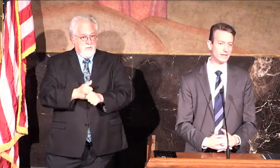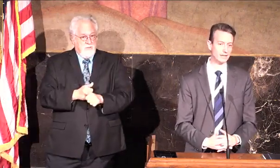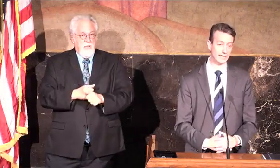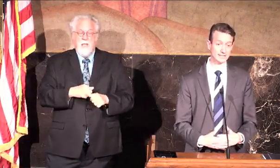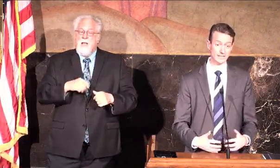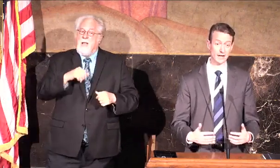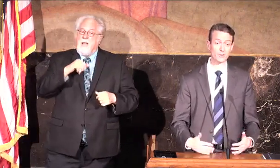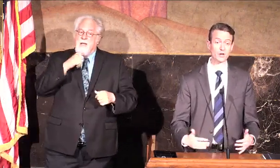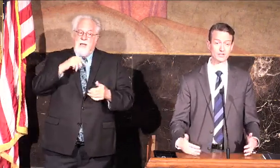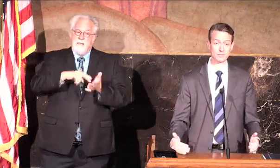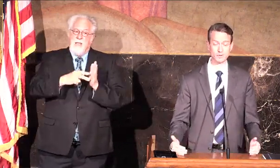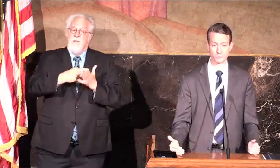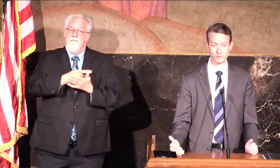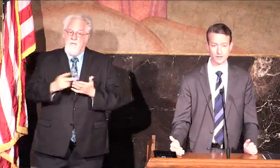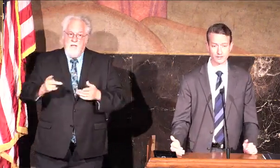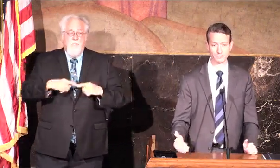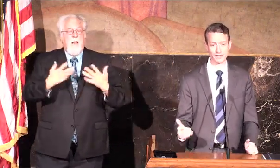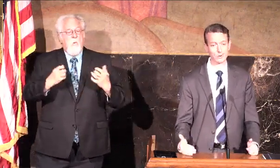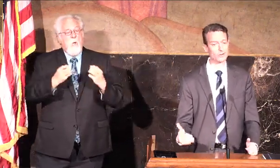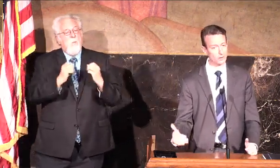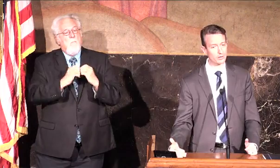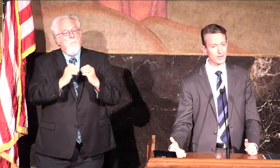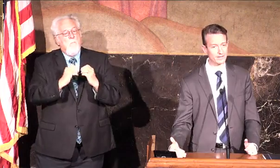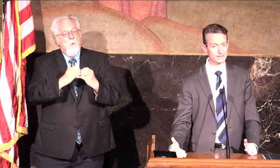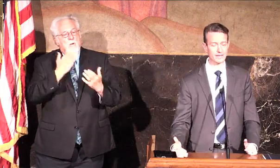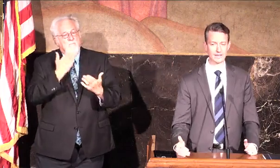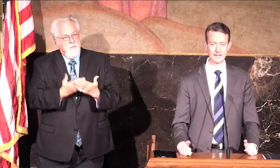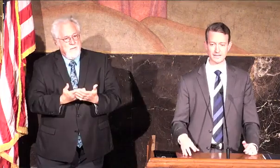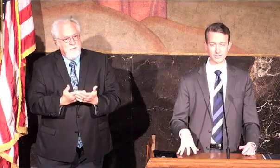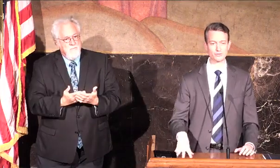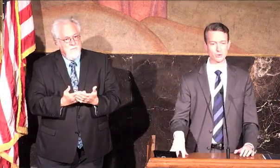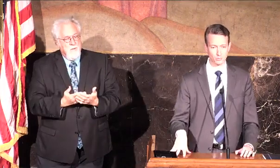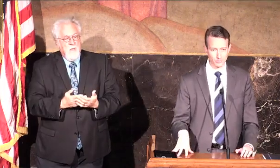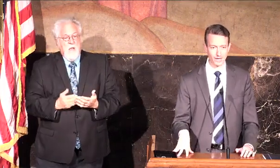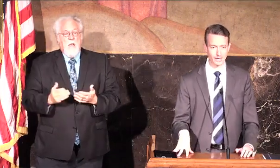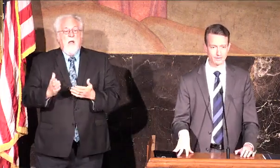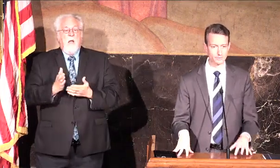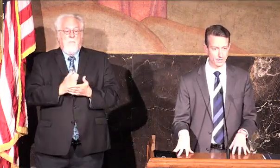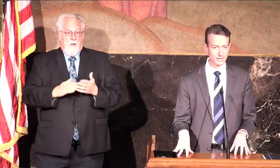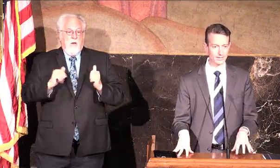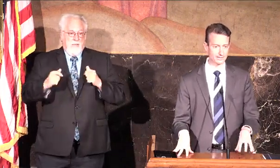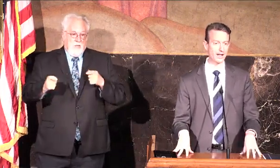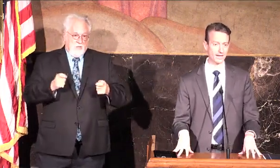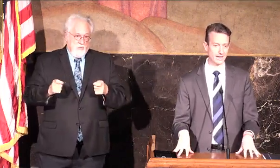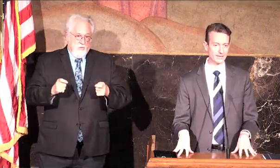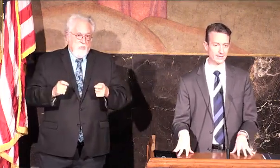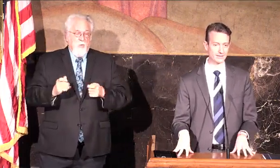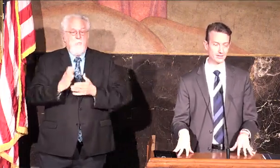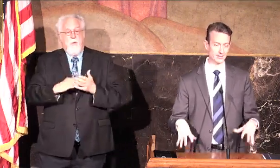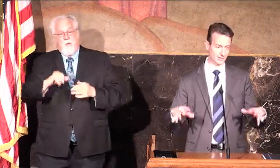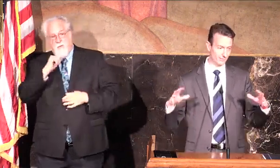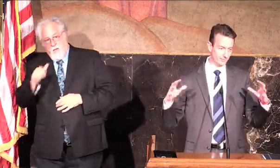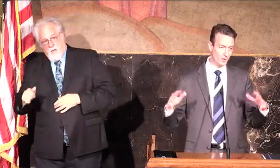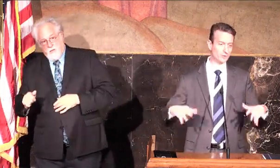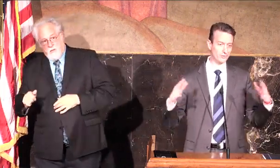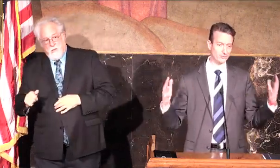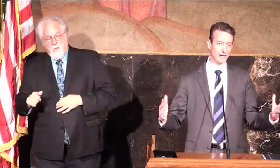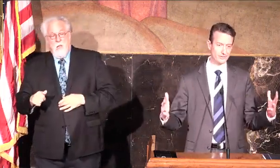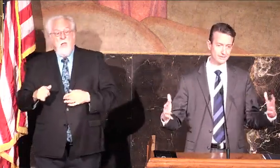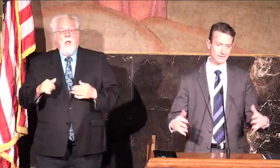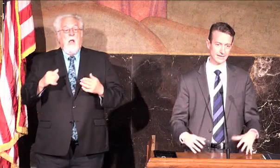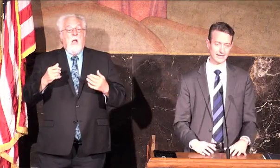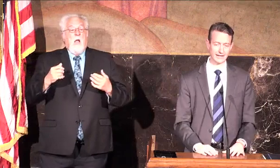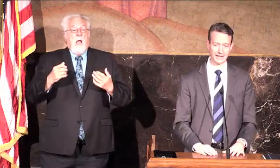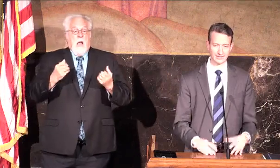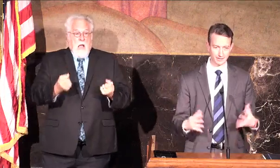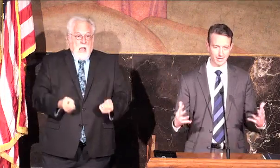that it's failing. I'd say that I would want it to be much more effective. But again, only part of that is controllable by us. Part of that is not. And I think the volume of the